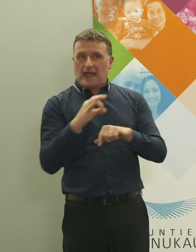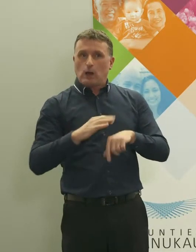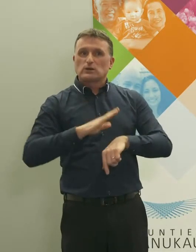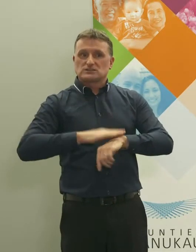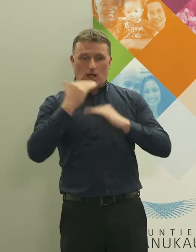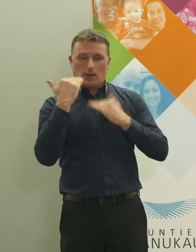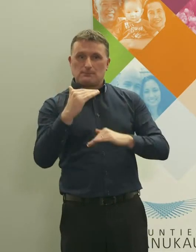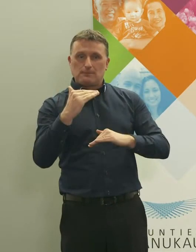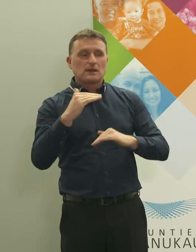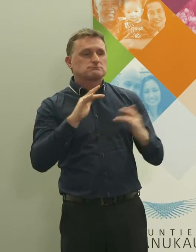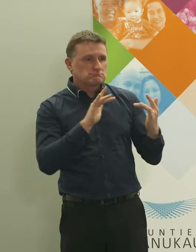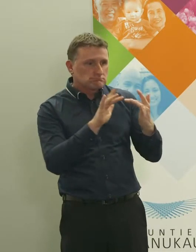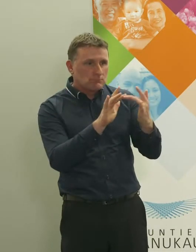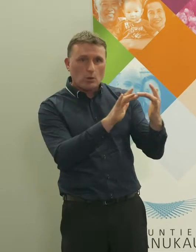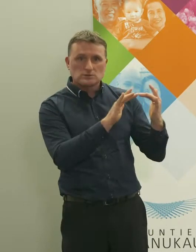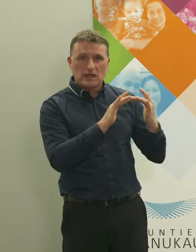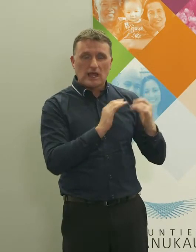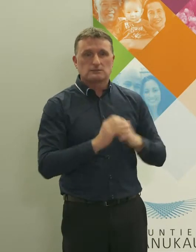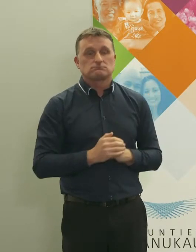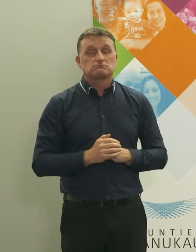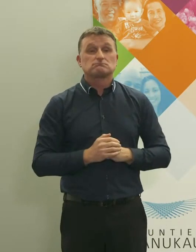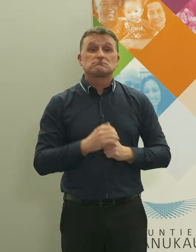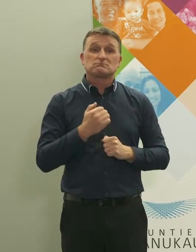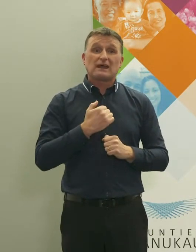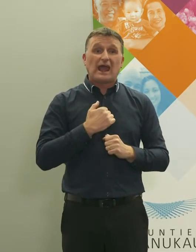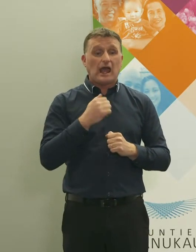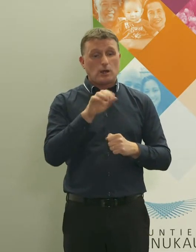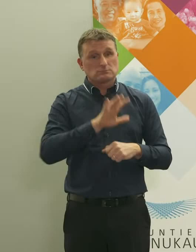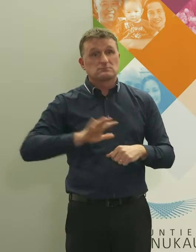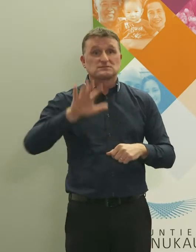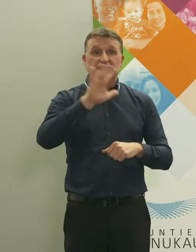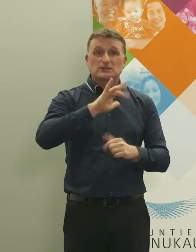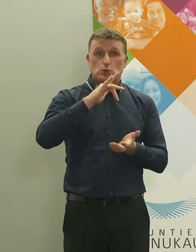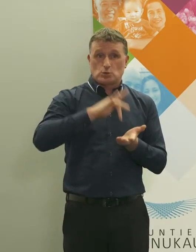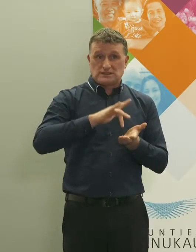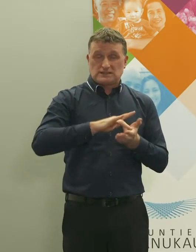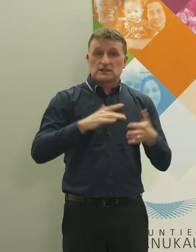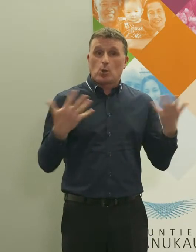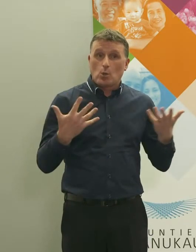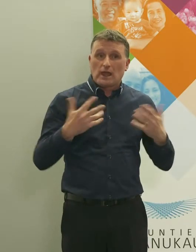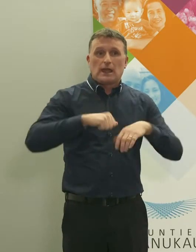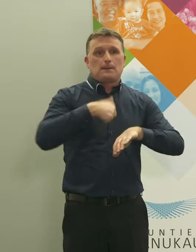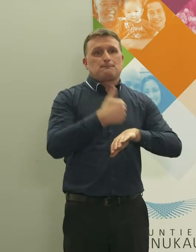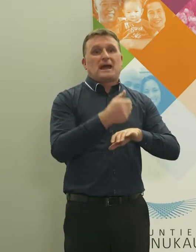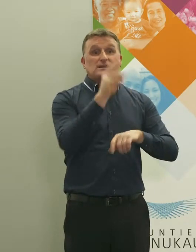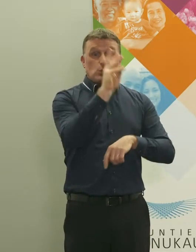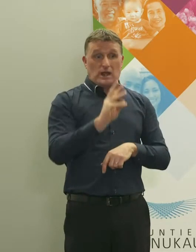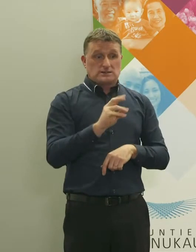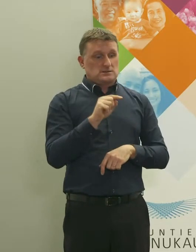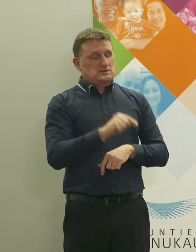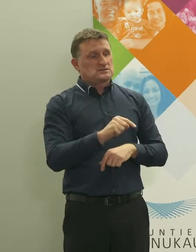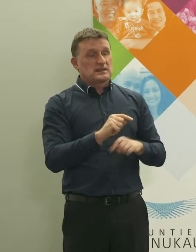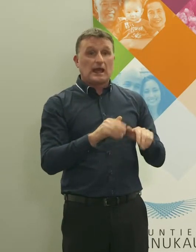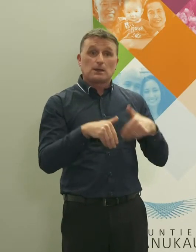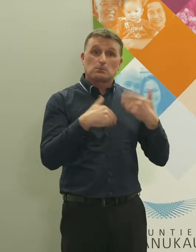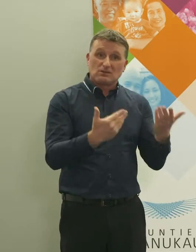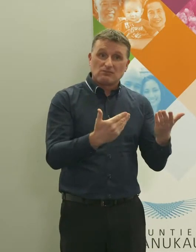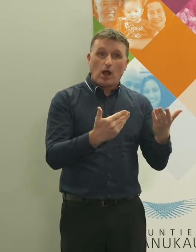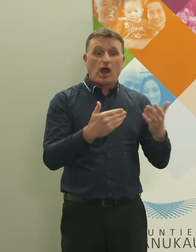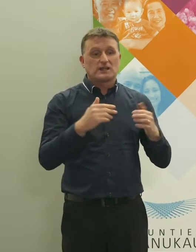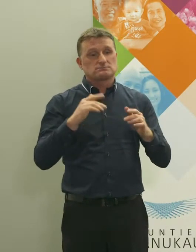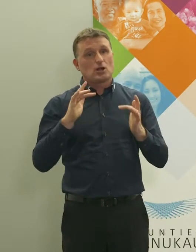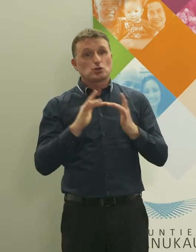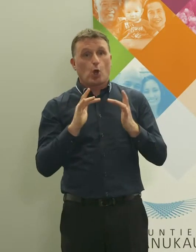National Investigation and Tracing Centre, based in Wellington, provides coordination of the contact tracing